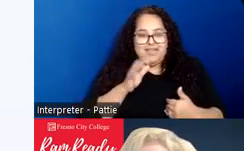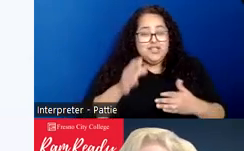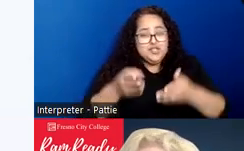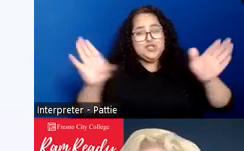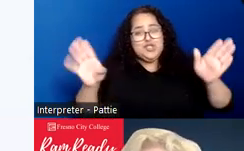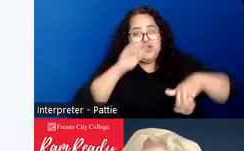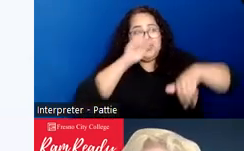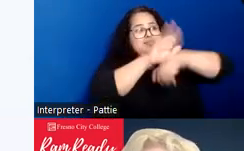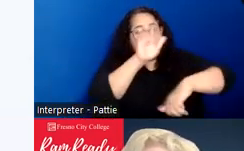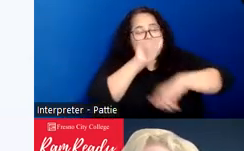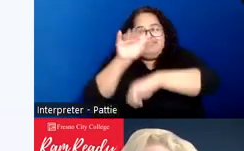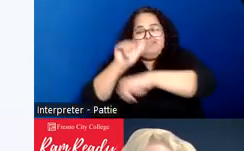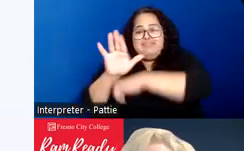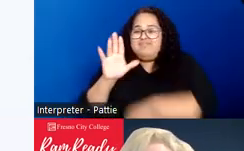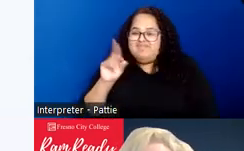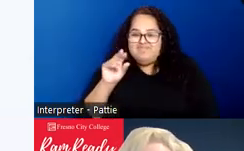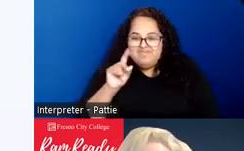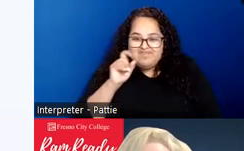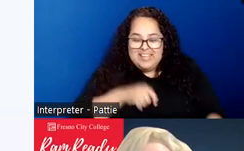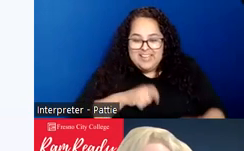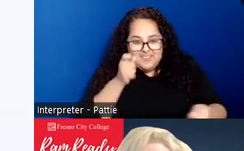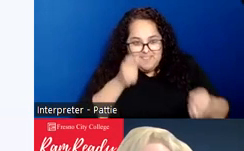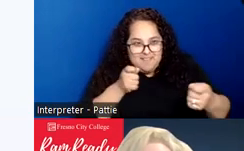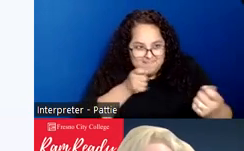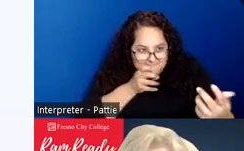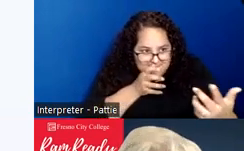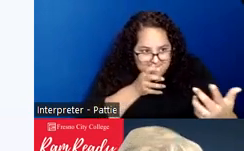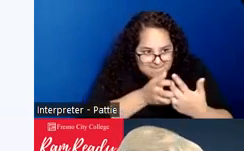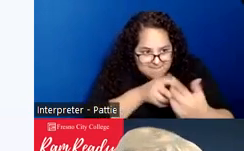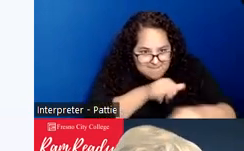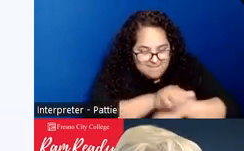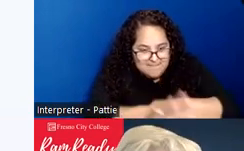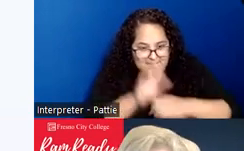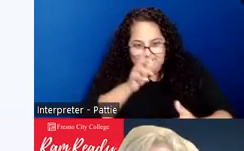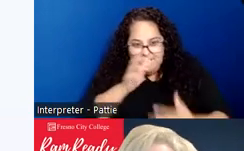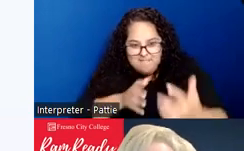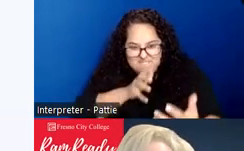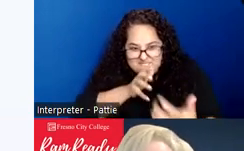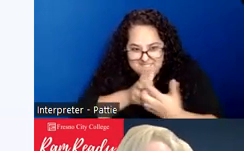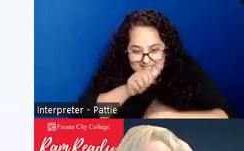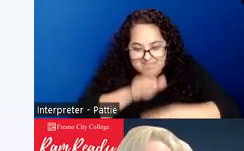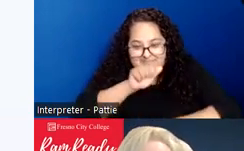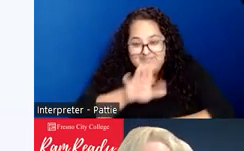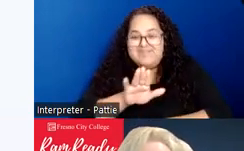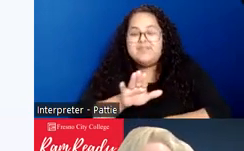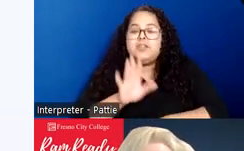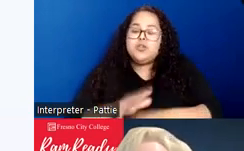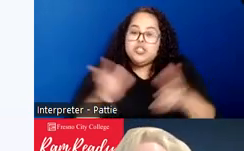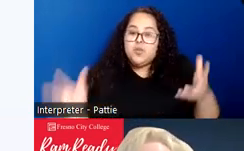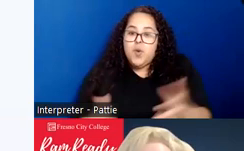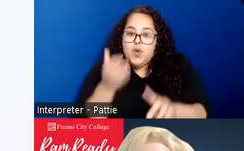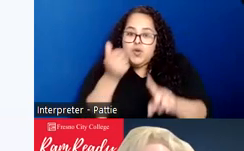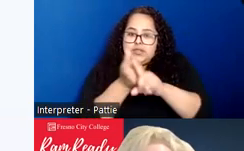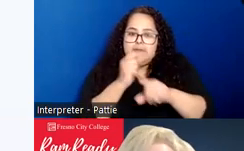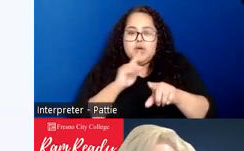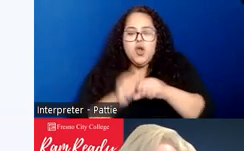need to say the right things at the right time. You need to promote your abilities and so forth. So going